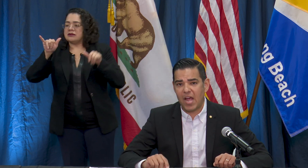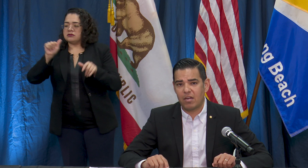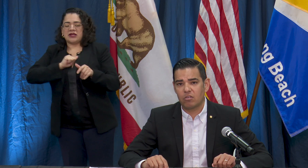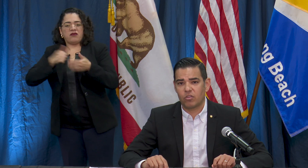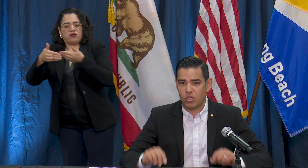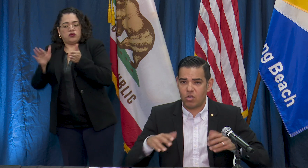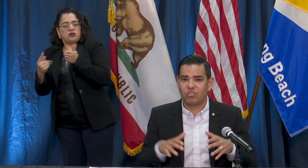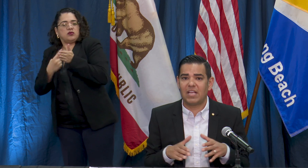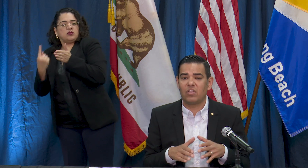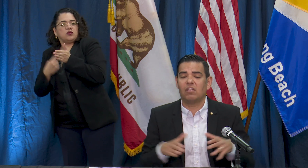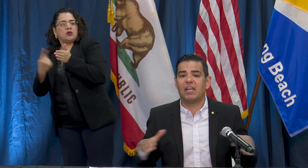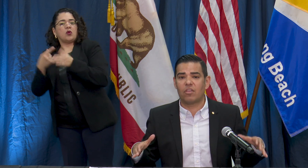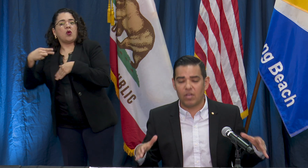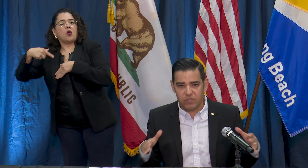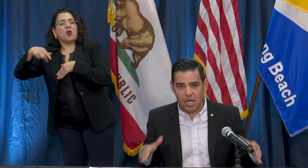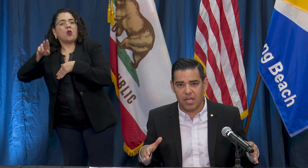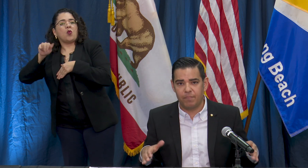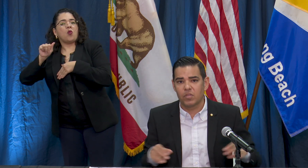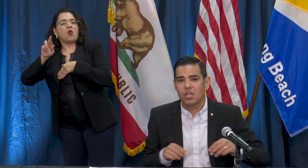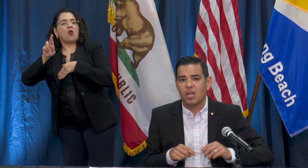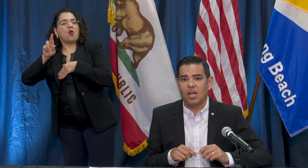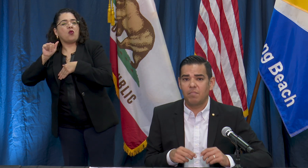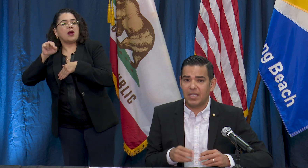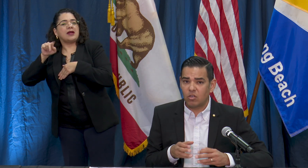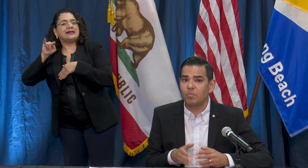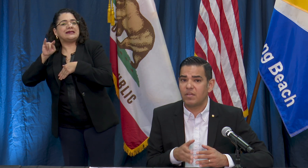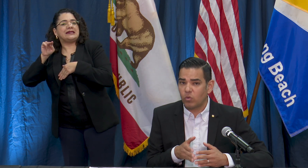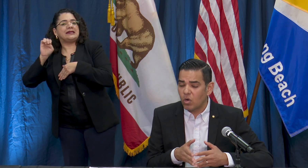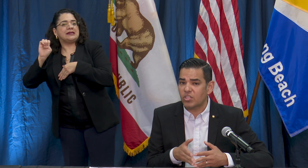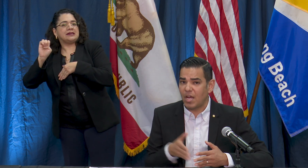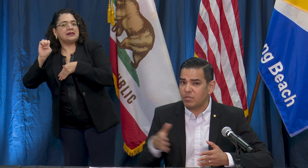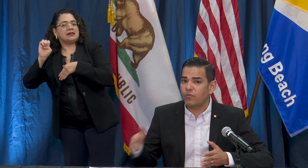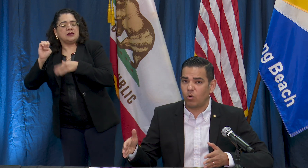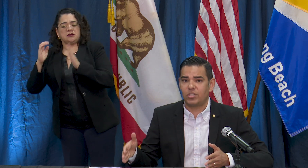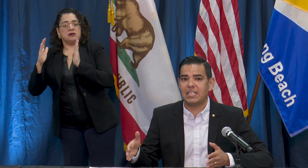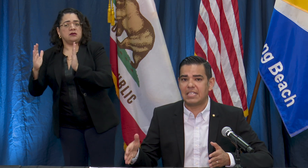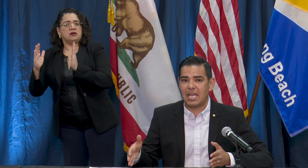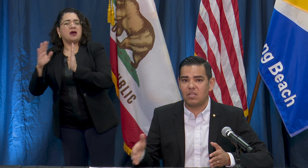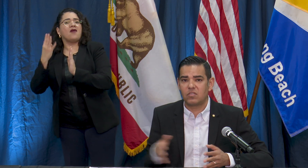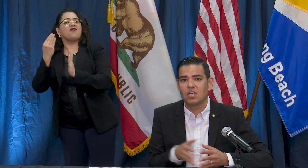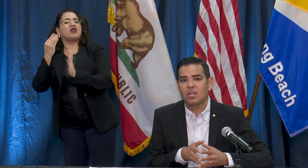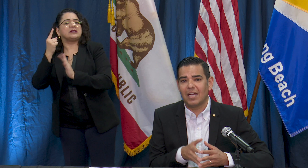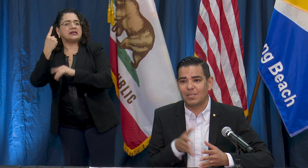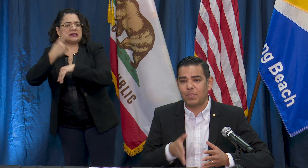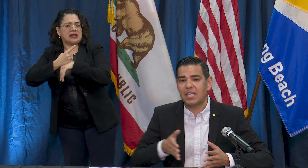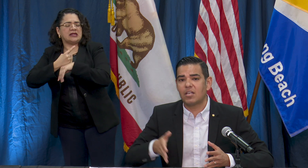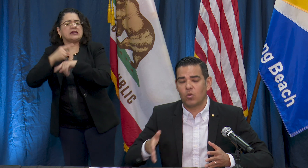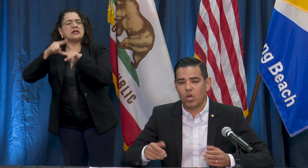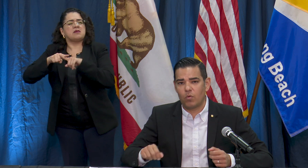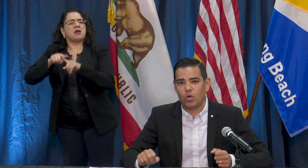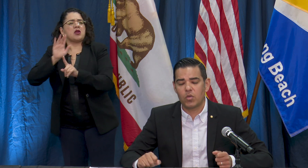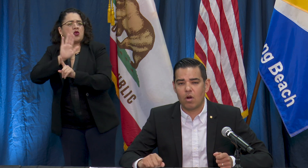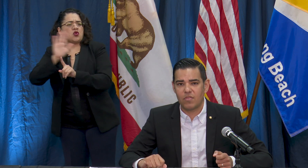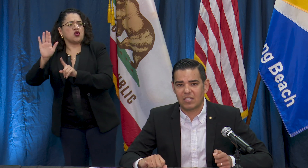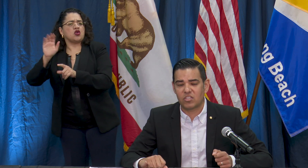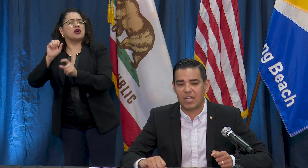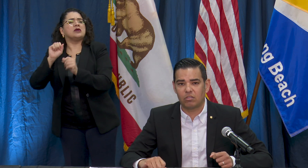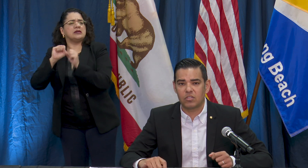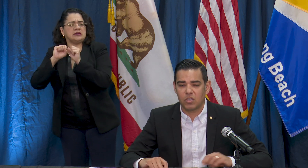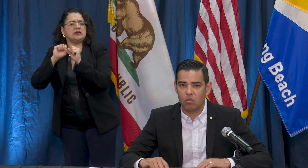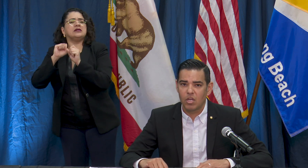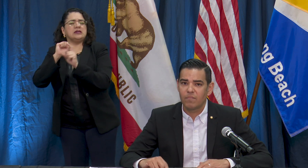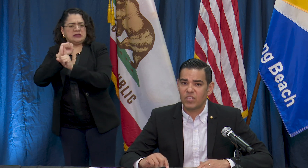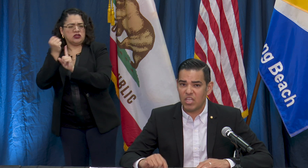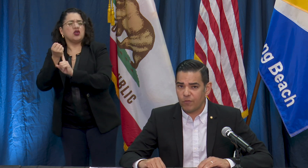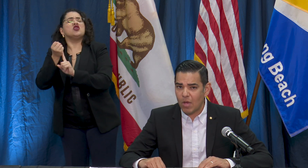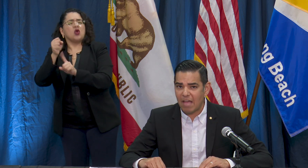health provider so that you understand the length of time. But it could be, of course, up to 14 days, depending on where you are in that cycle.